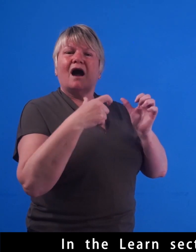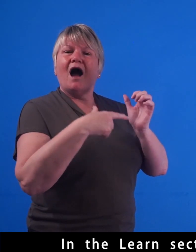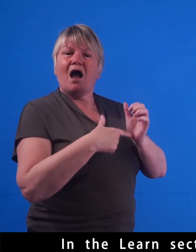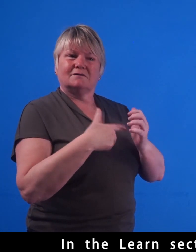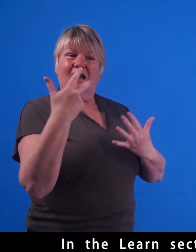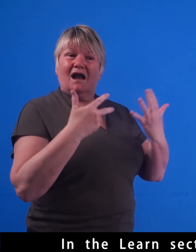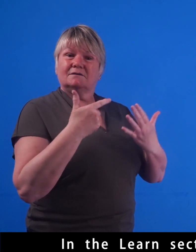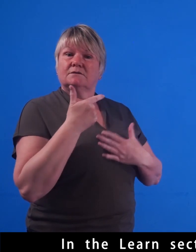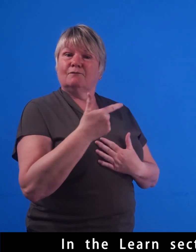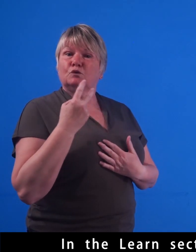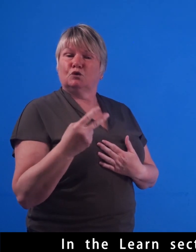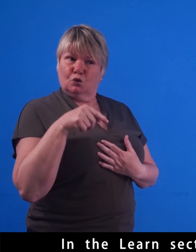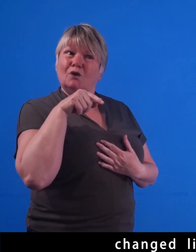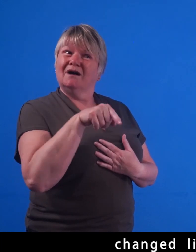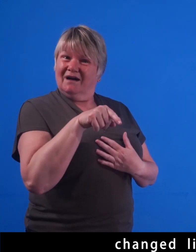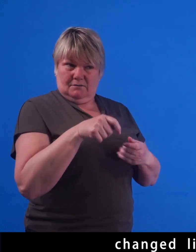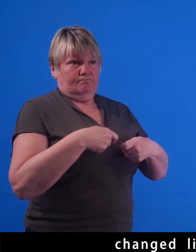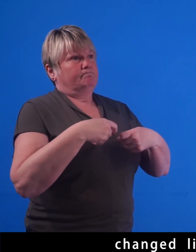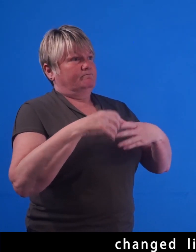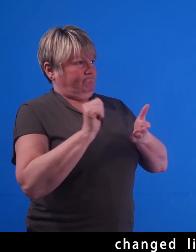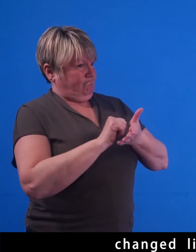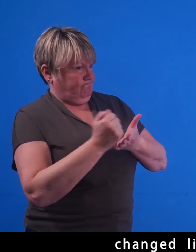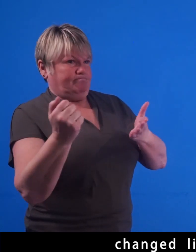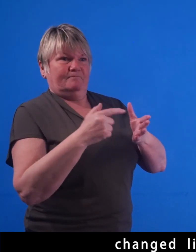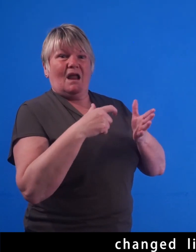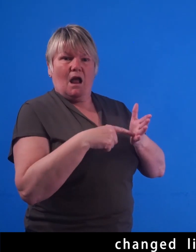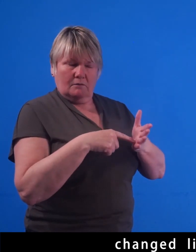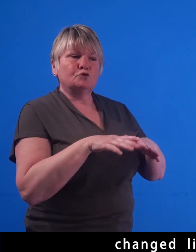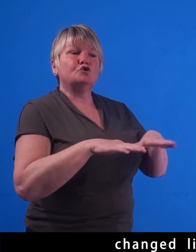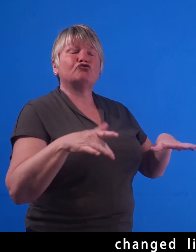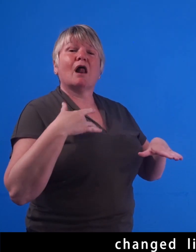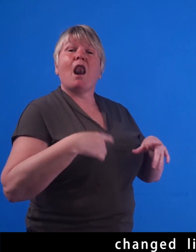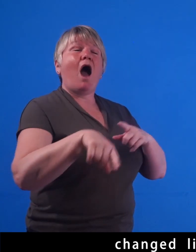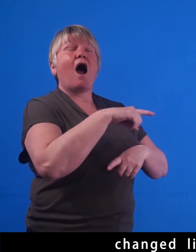of 1872 changed life for children here.